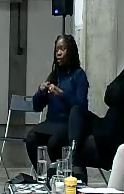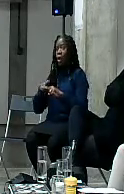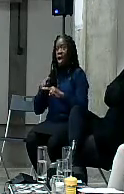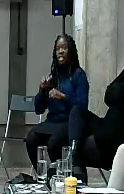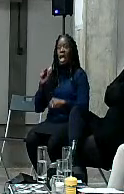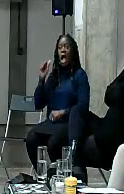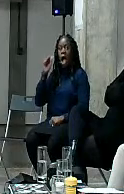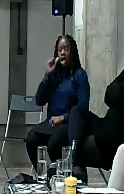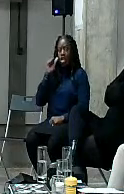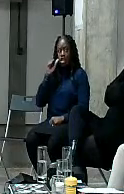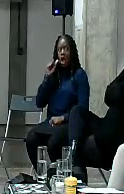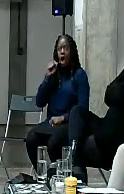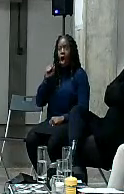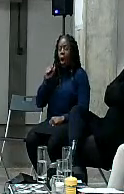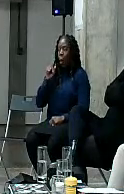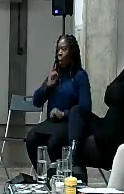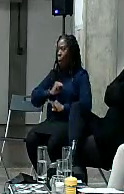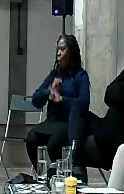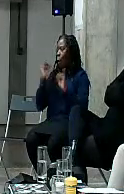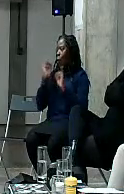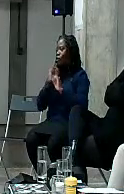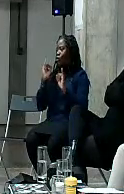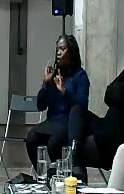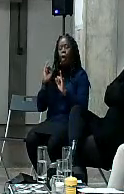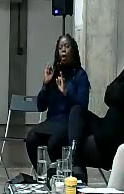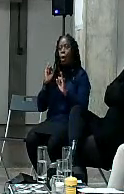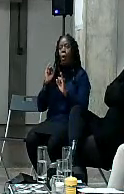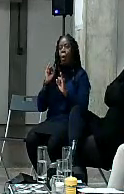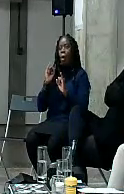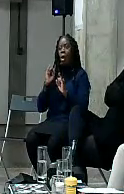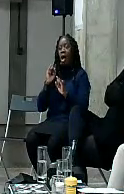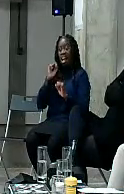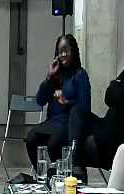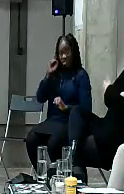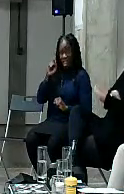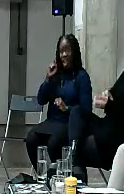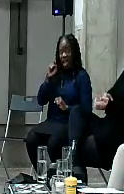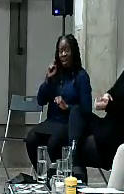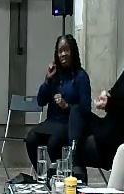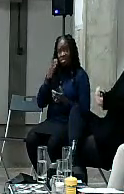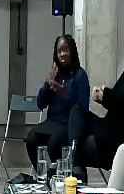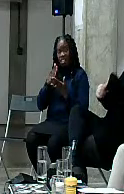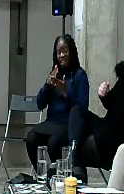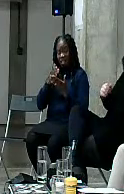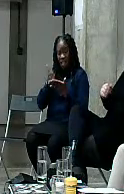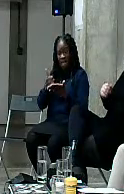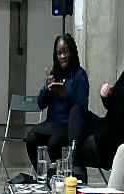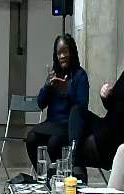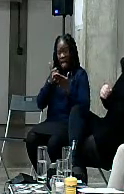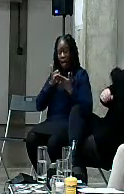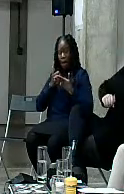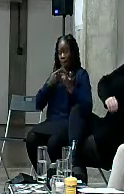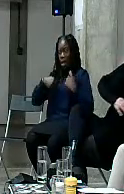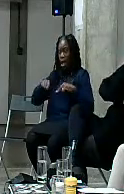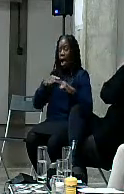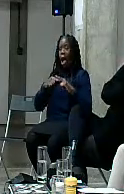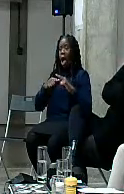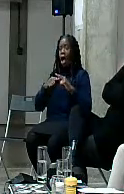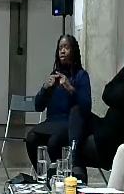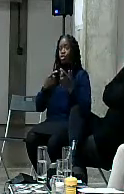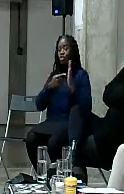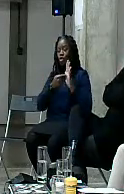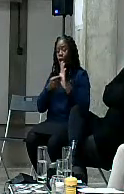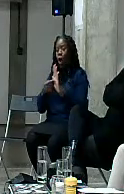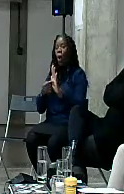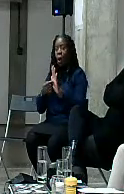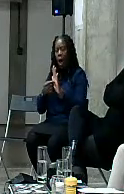was disgraceful and awful, and it did help us sort of point a finger to what was happening